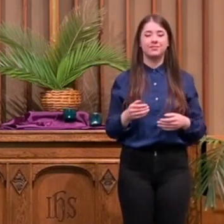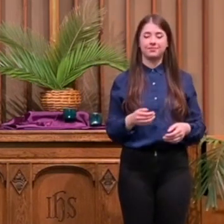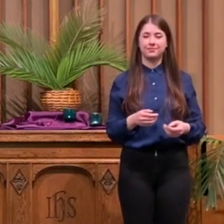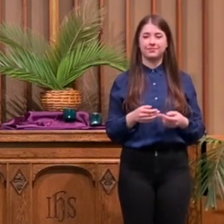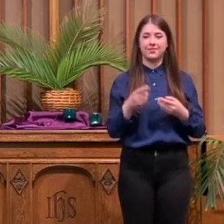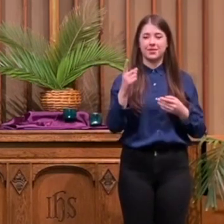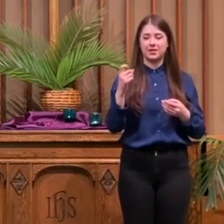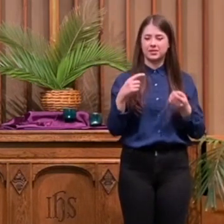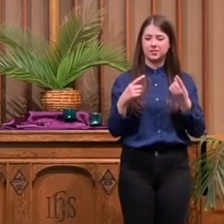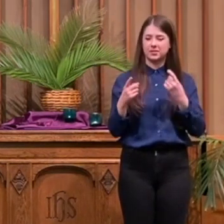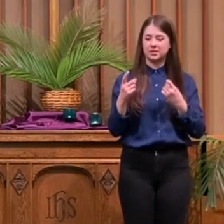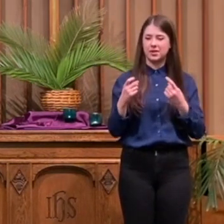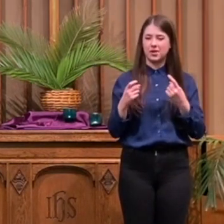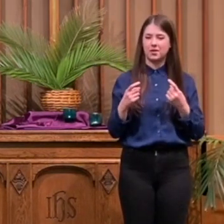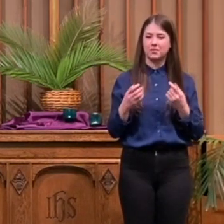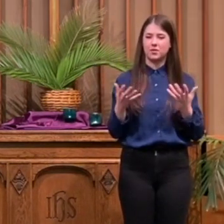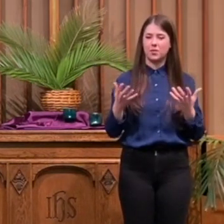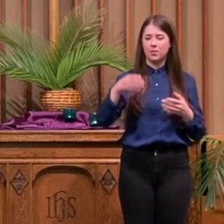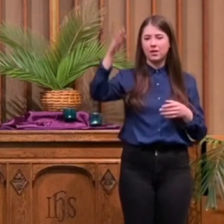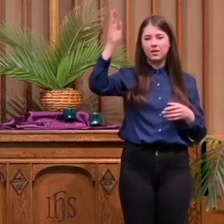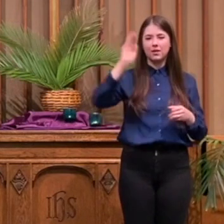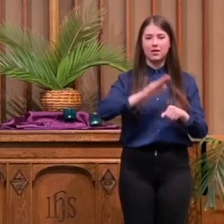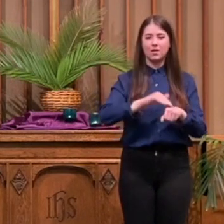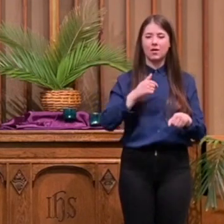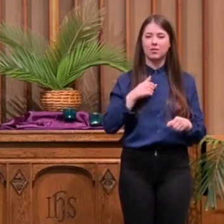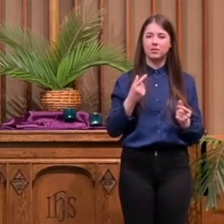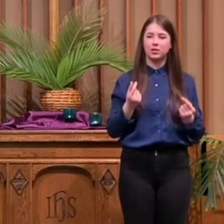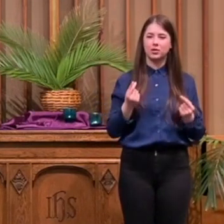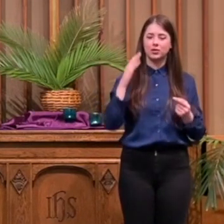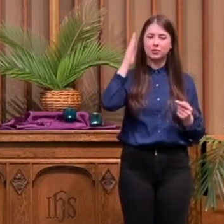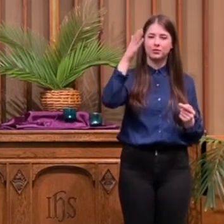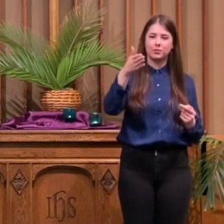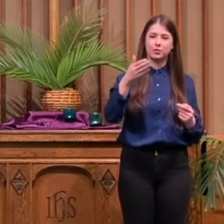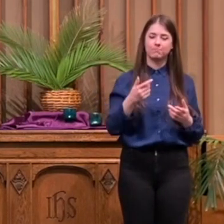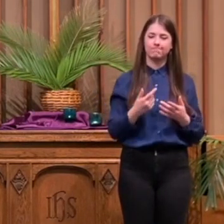ourselves what God is calling us to in the future.